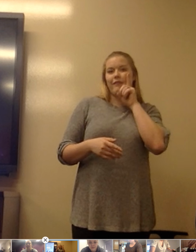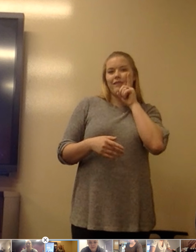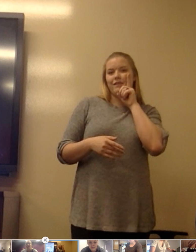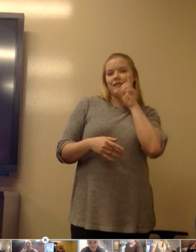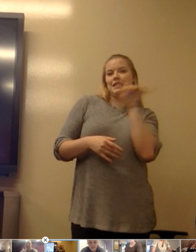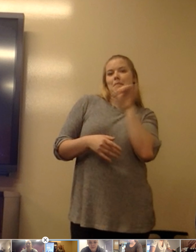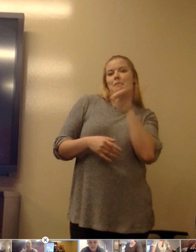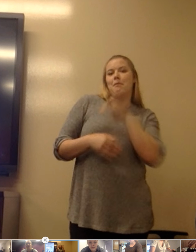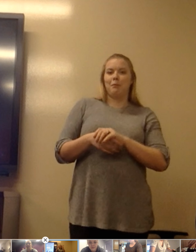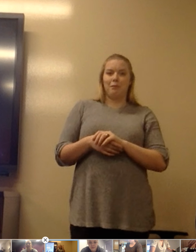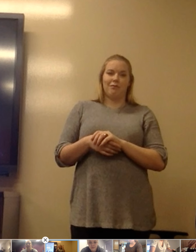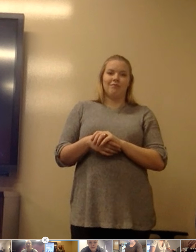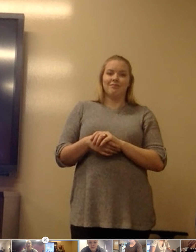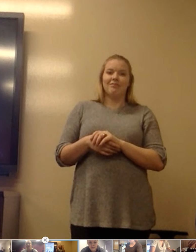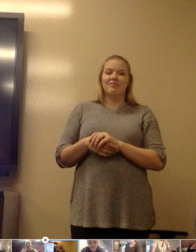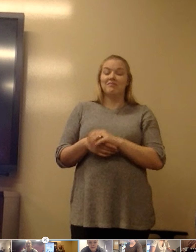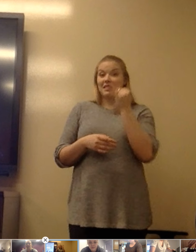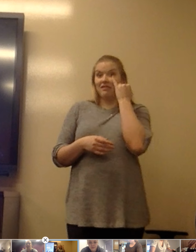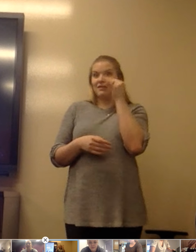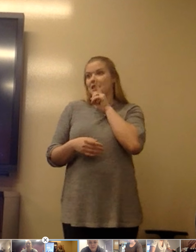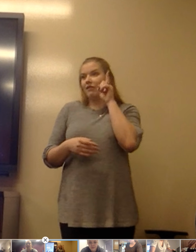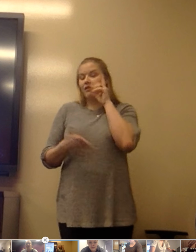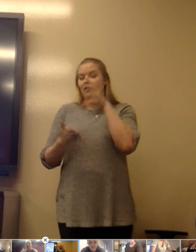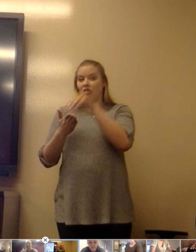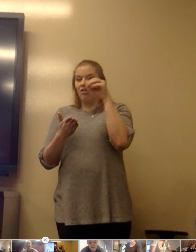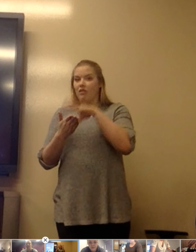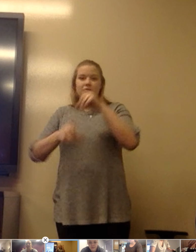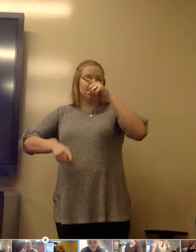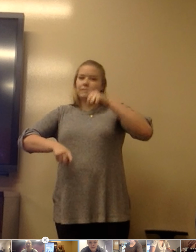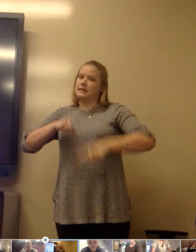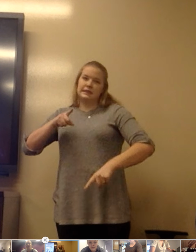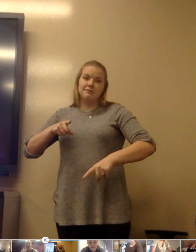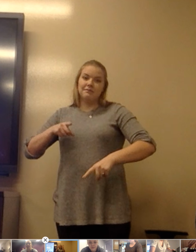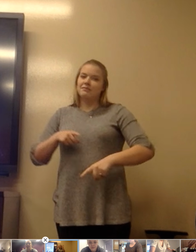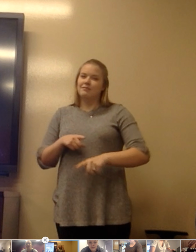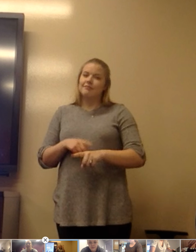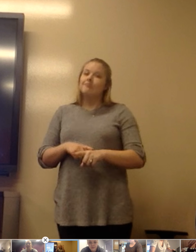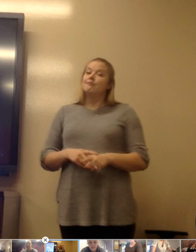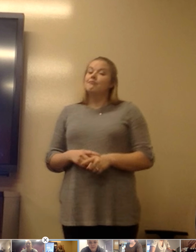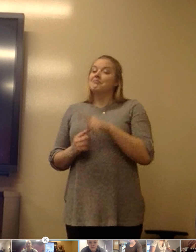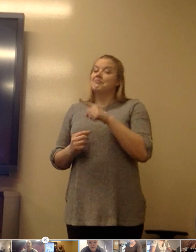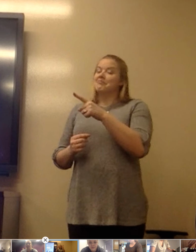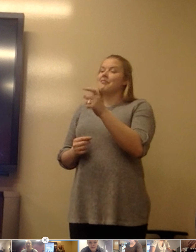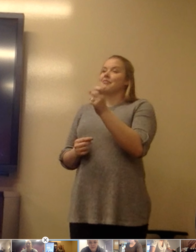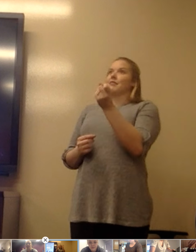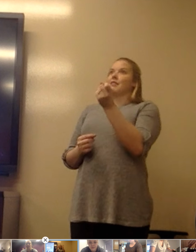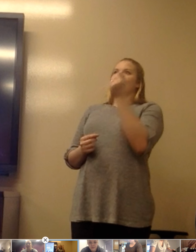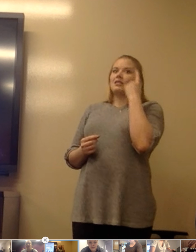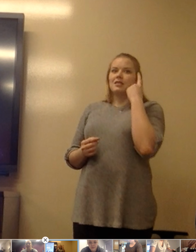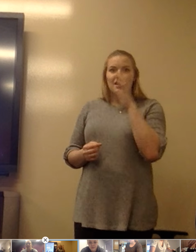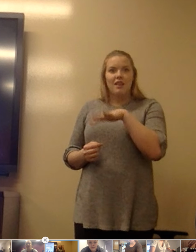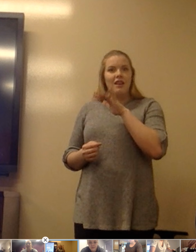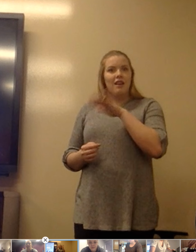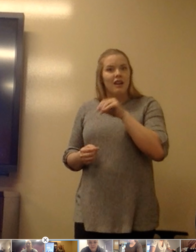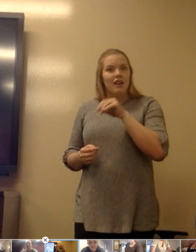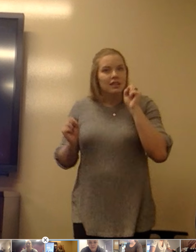The belief at the time was that that deaf people were stupid and that they weren't able to learn. But he